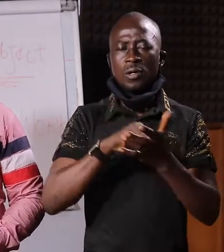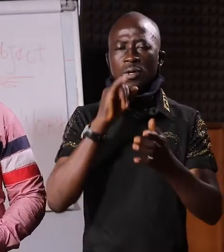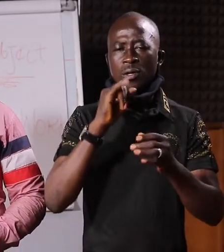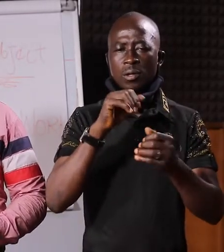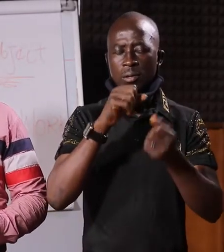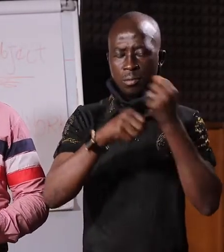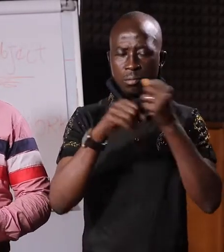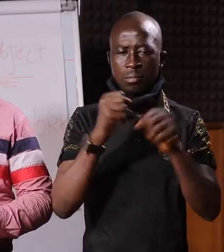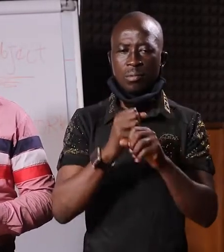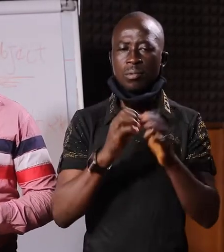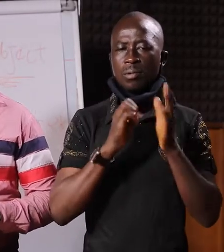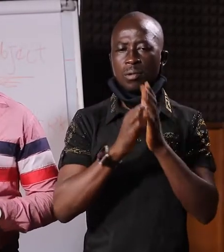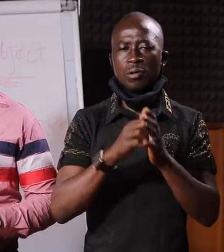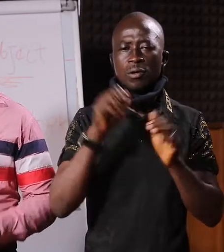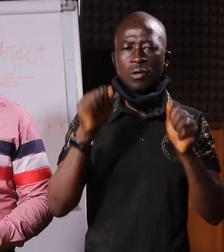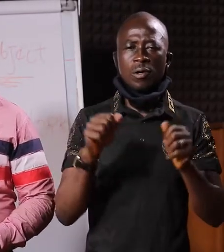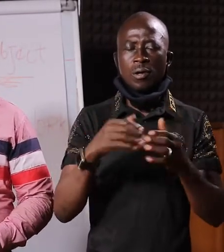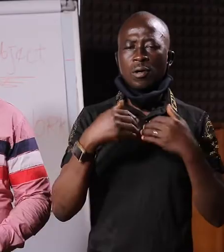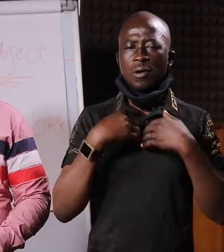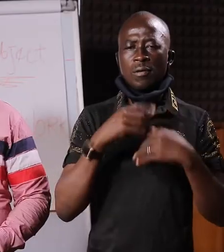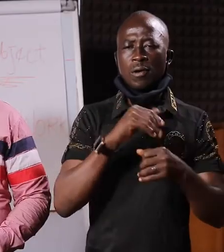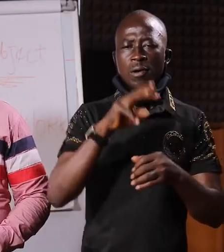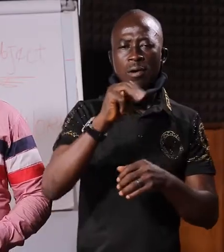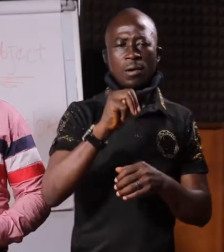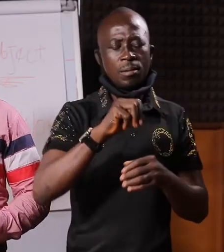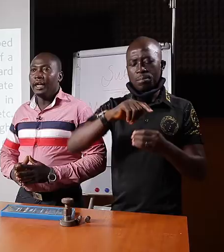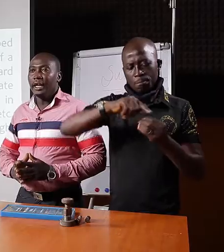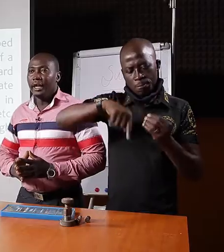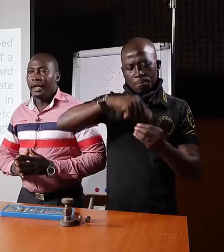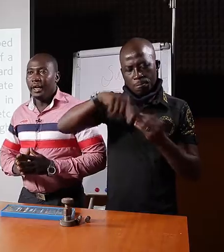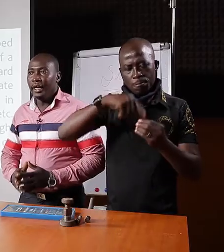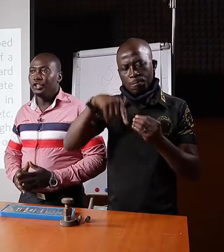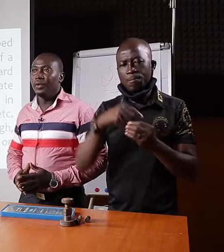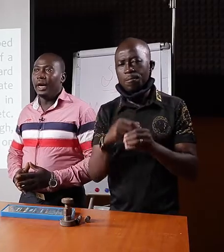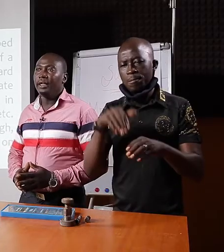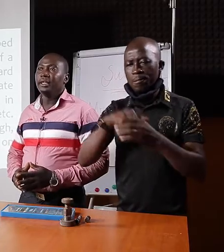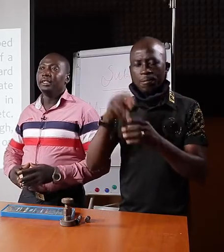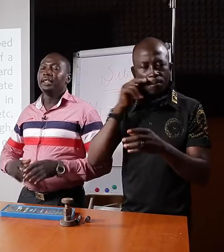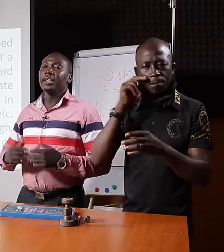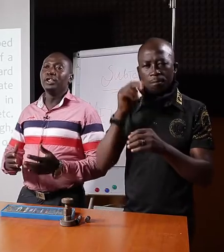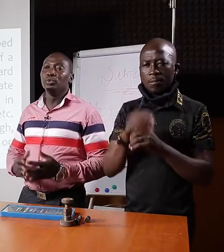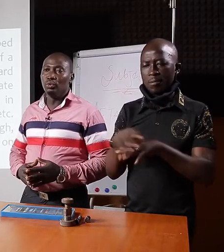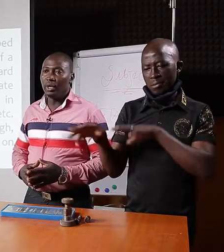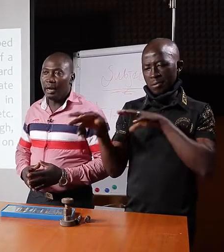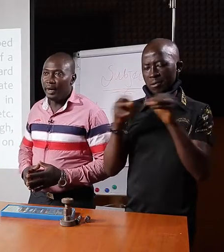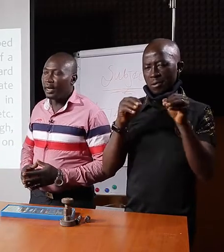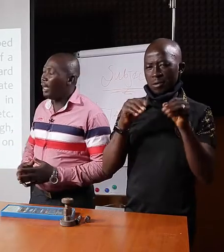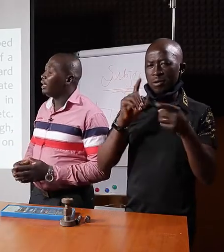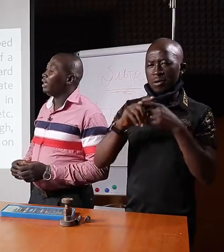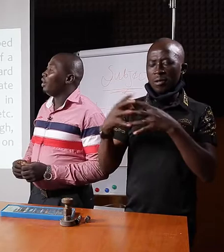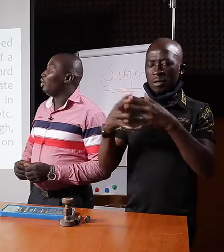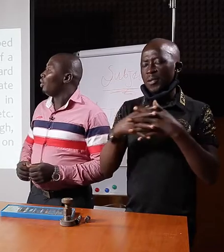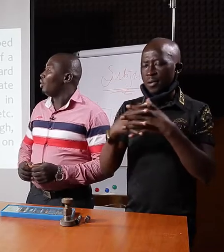instance, you can have an M-thread screw in Nigeria, taking it to